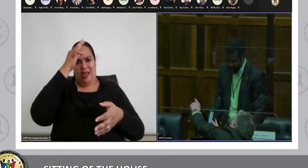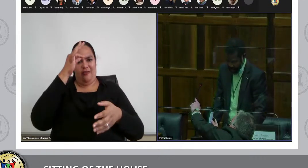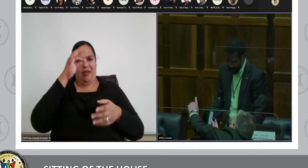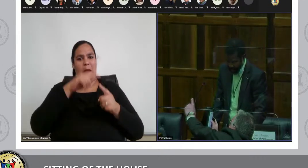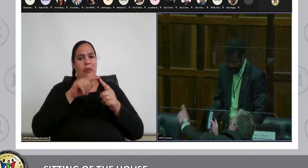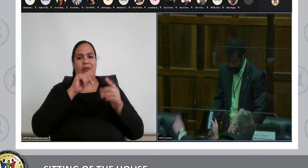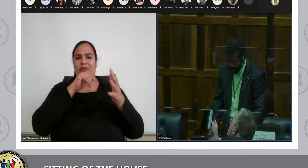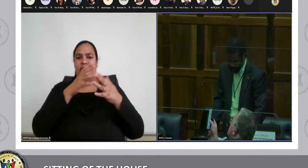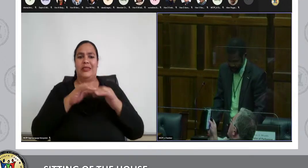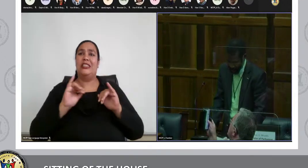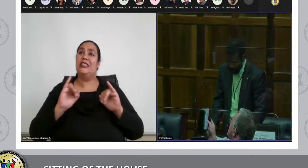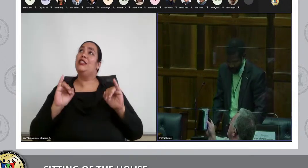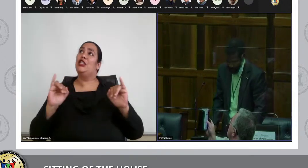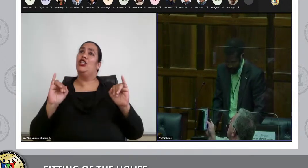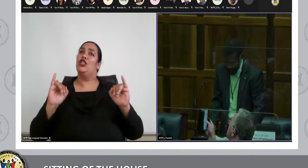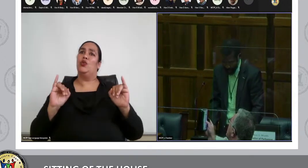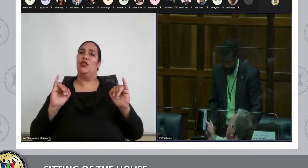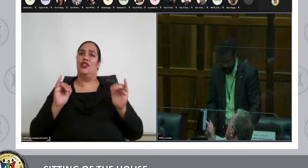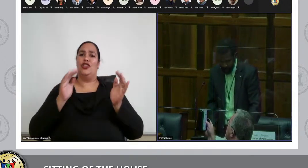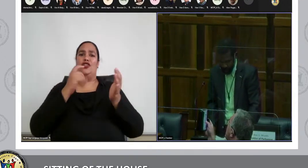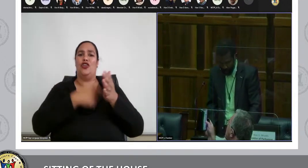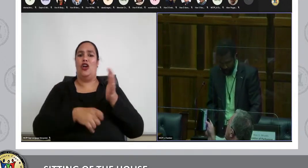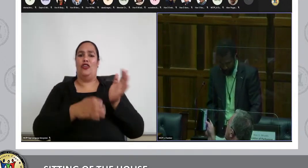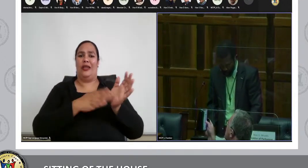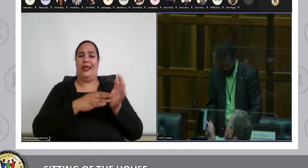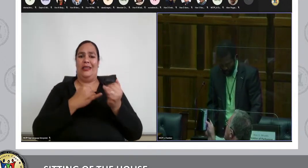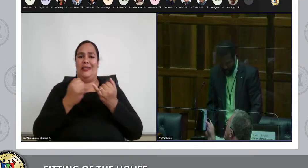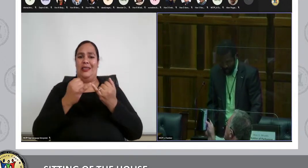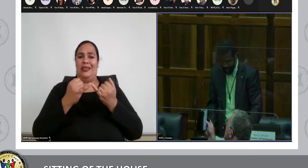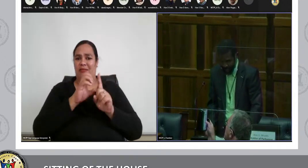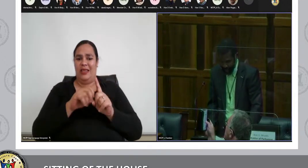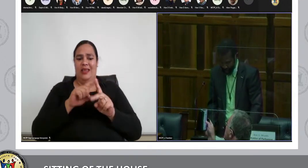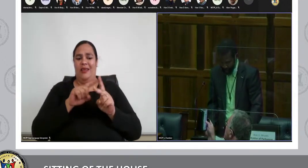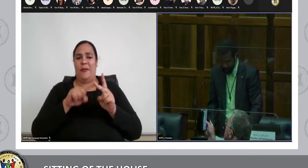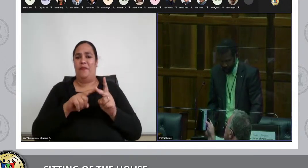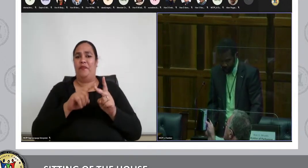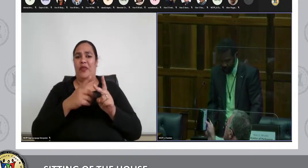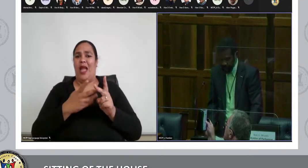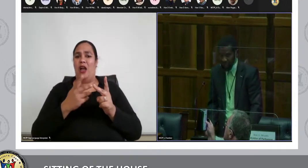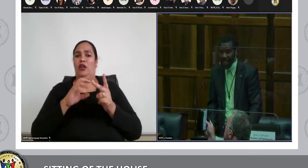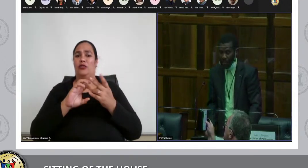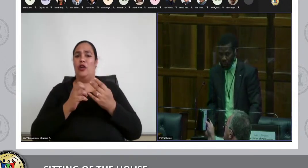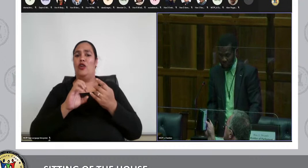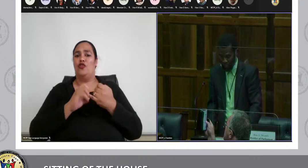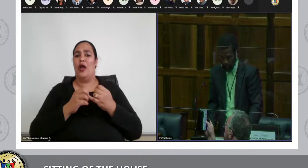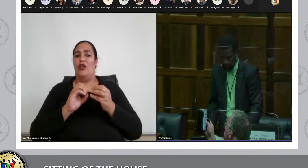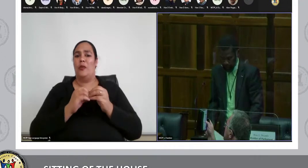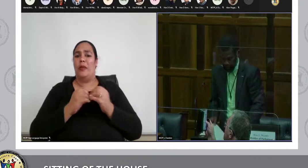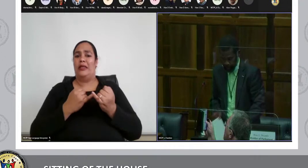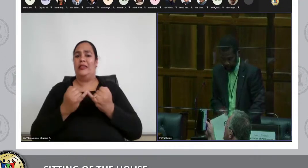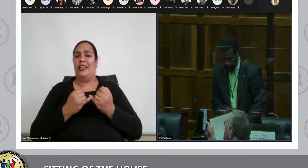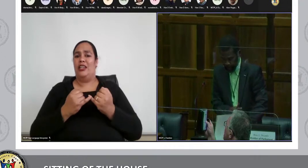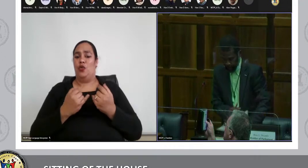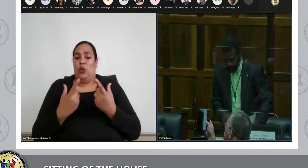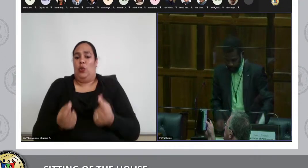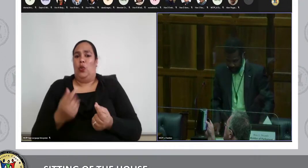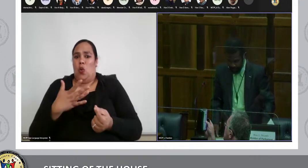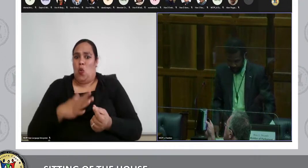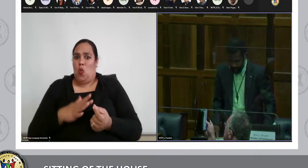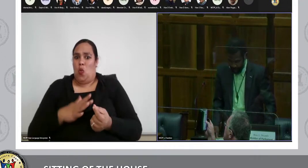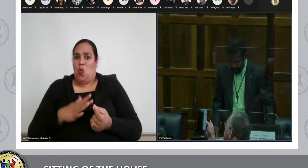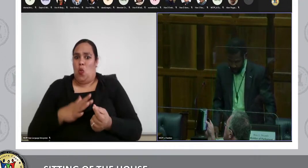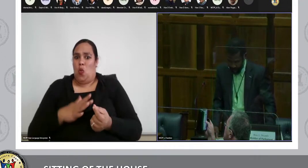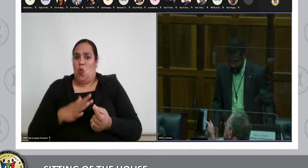facing serious charges of sexual harassment, criminal injury, and attempting to commit a sexual act.